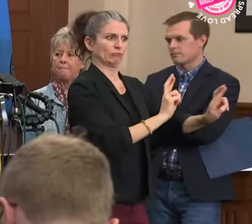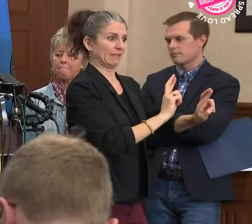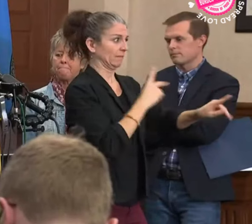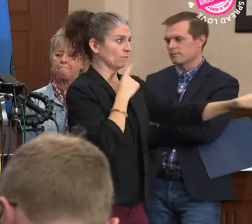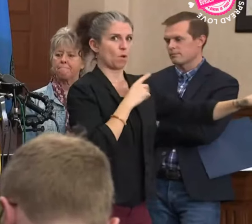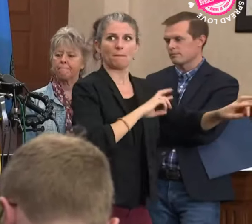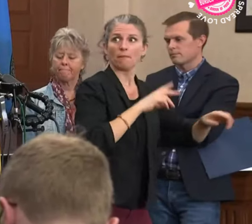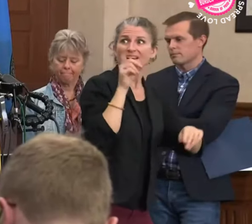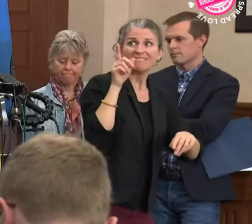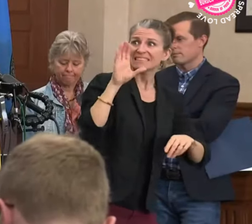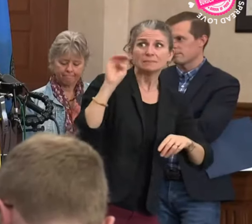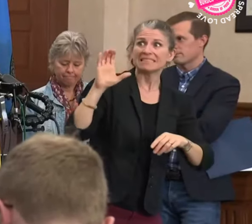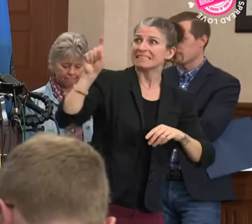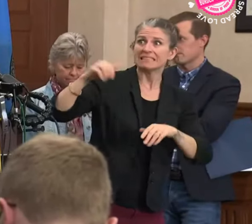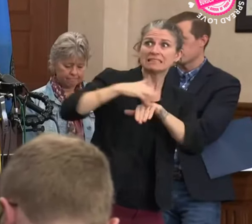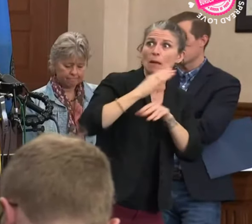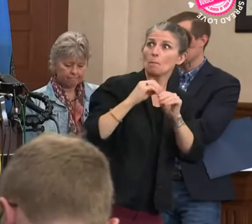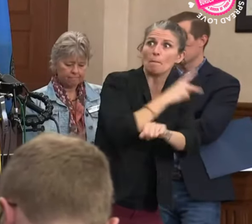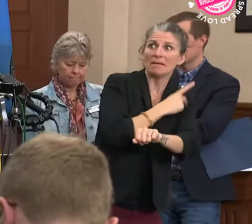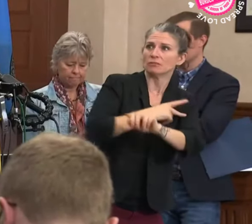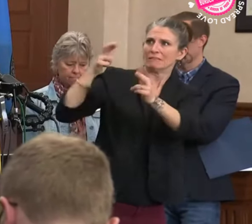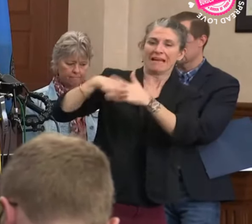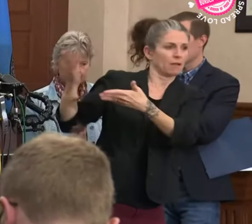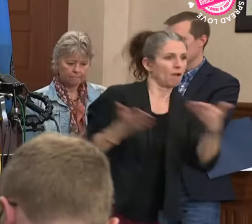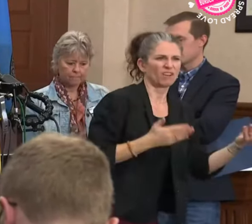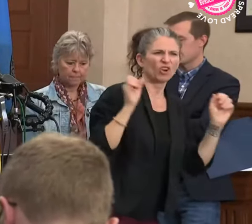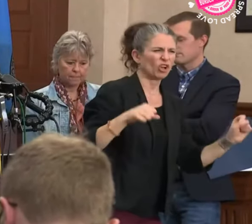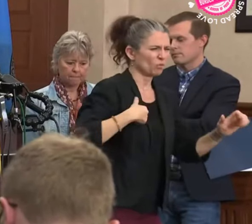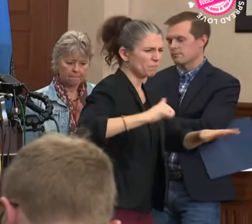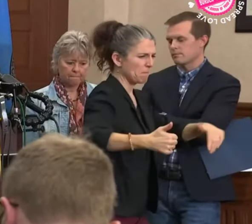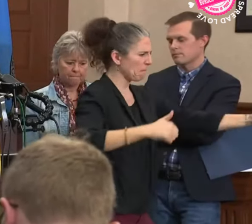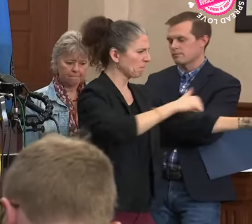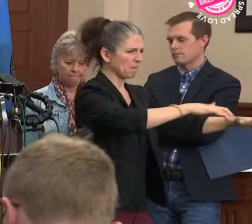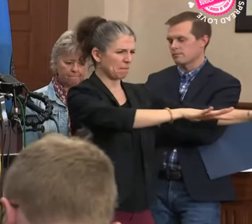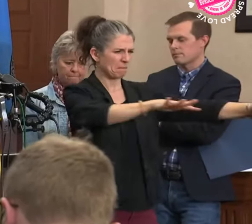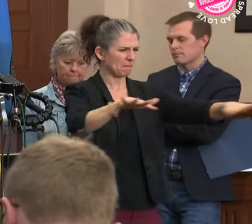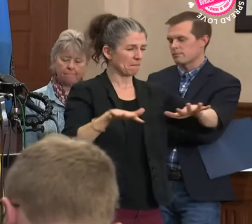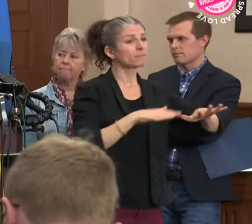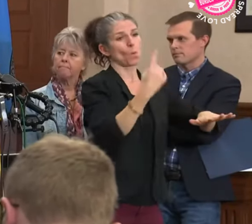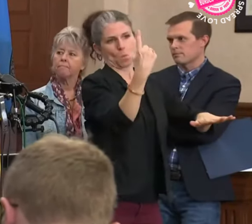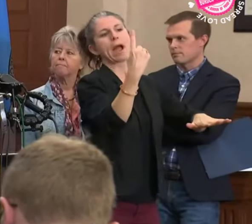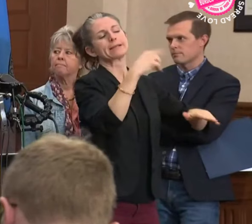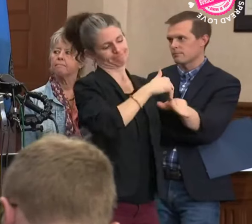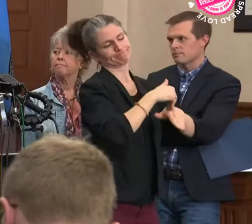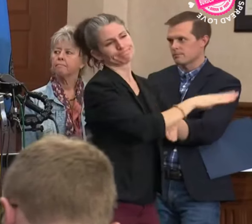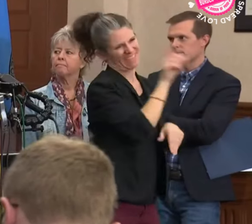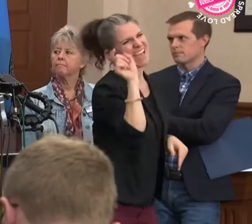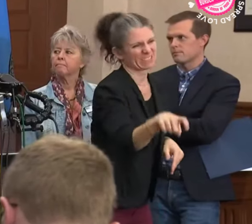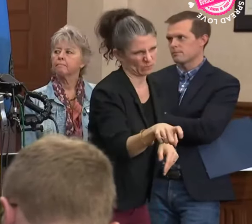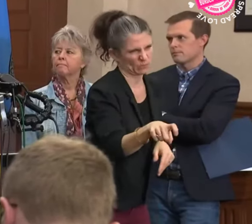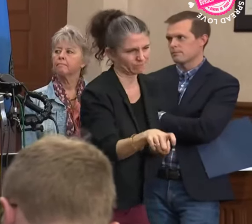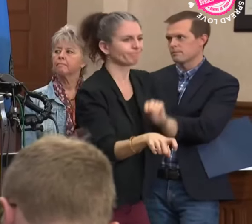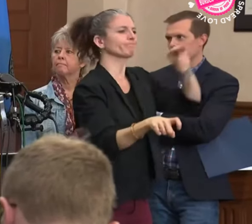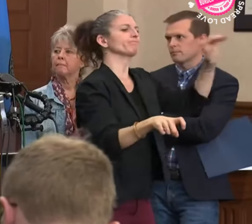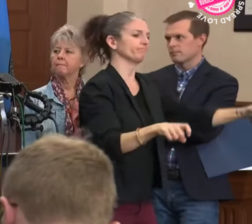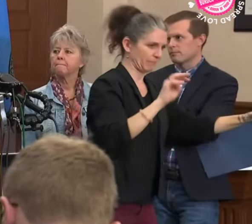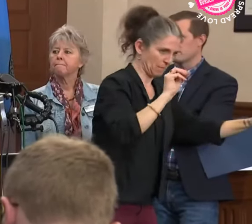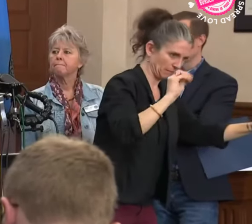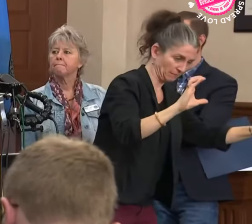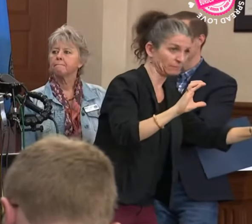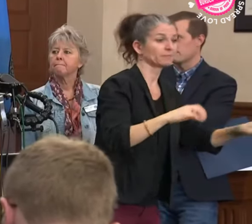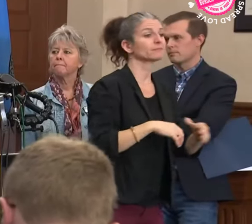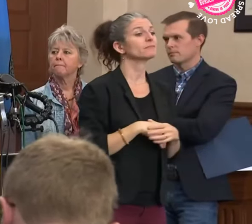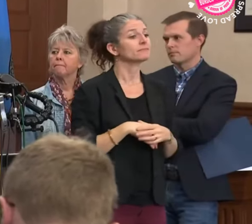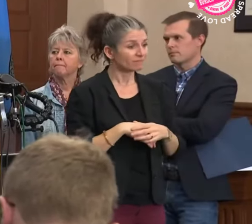transferred to them. And also various community partners that came to aid and support us last night, including